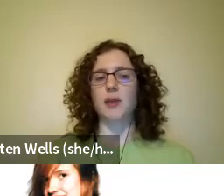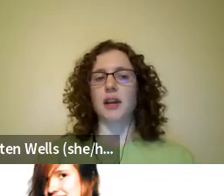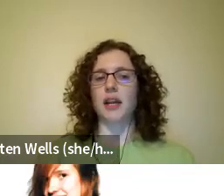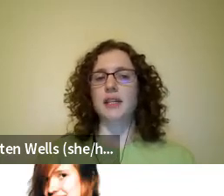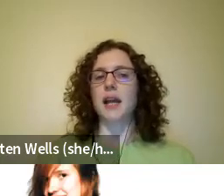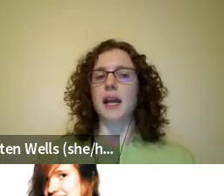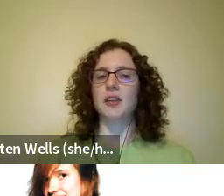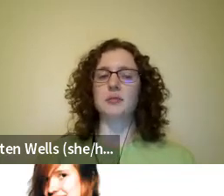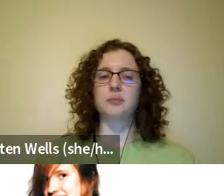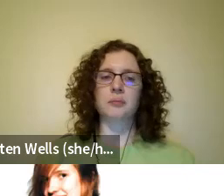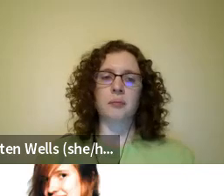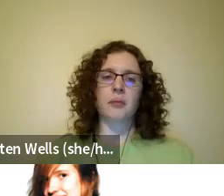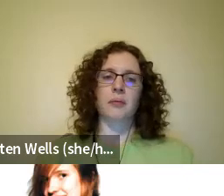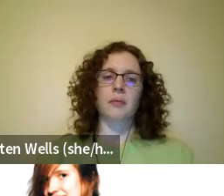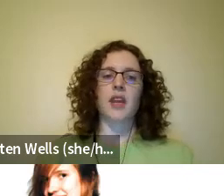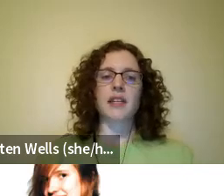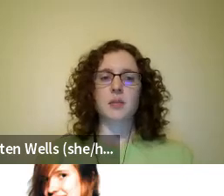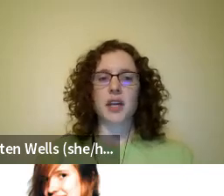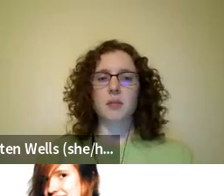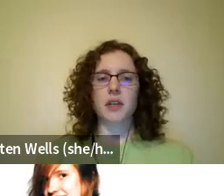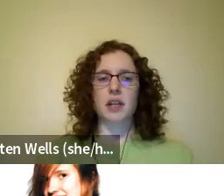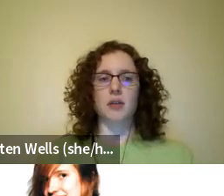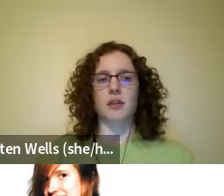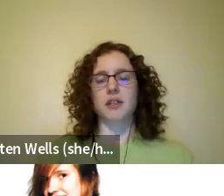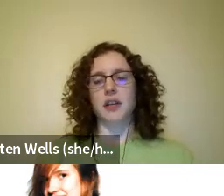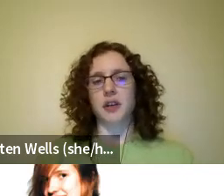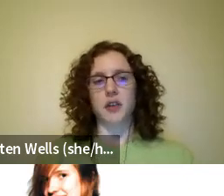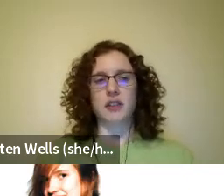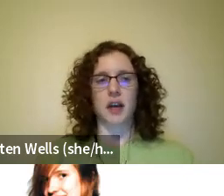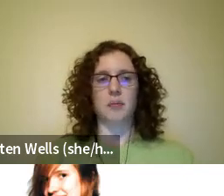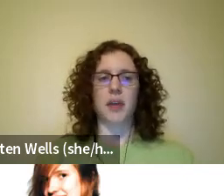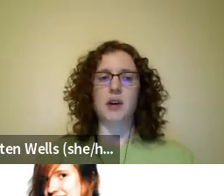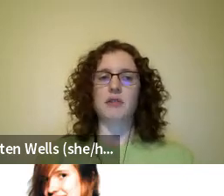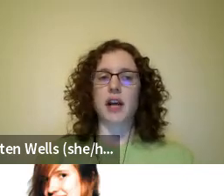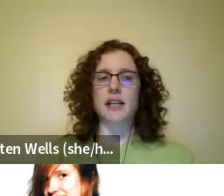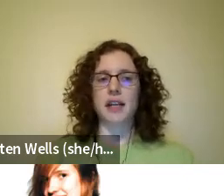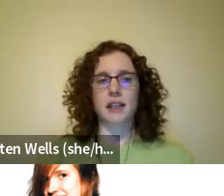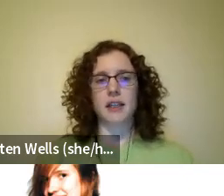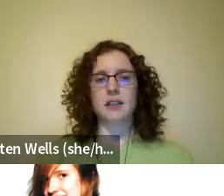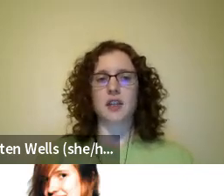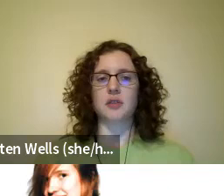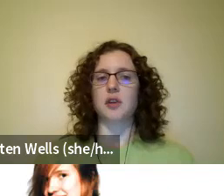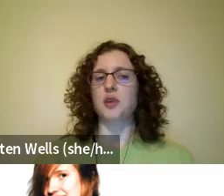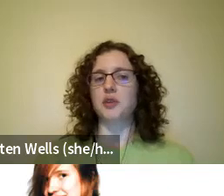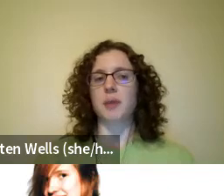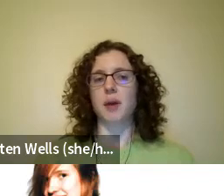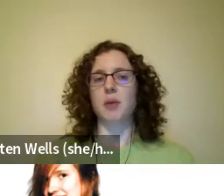ask me about it, I denied it. I did begin mental health counseling during this time. However, I denied the extent of the abuse by my